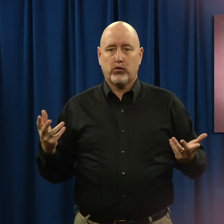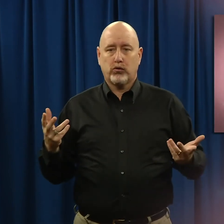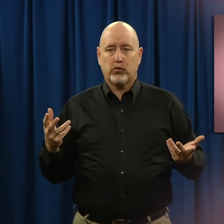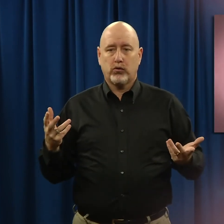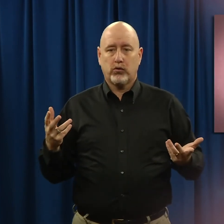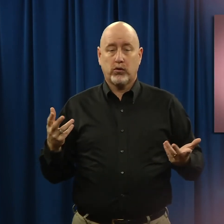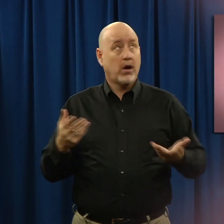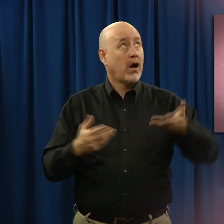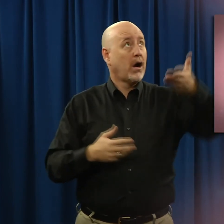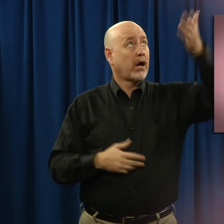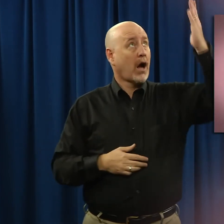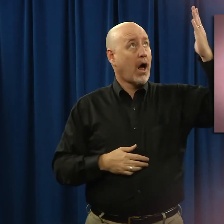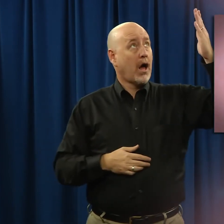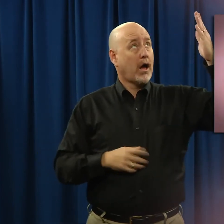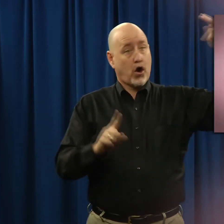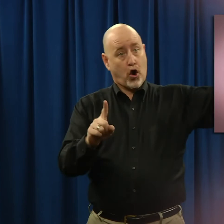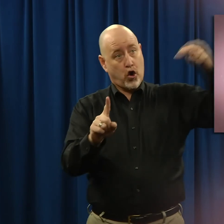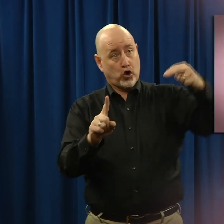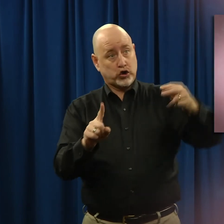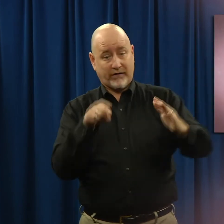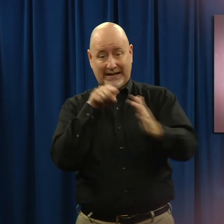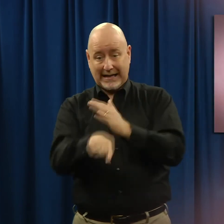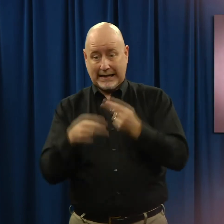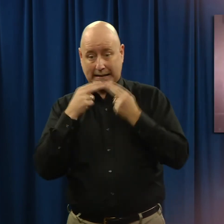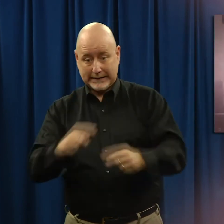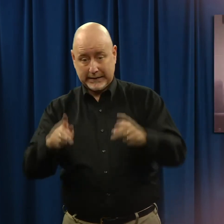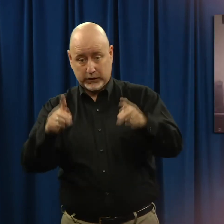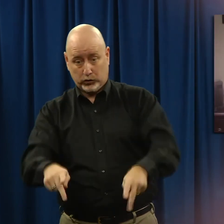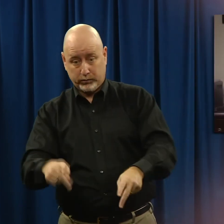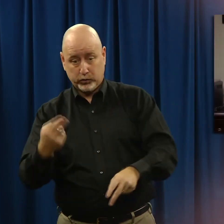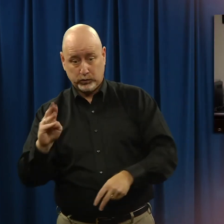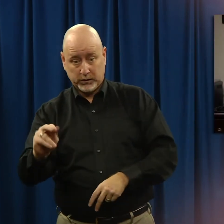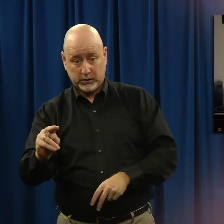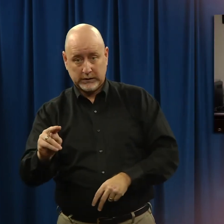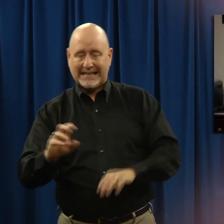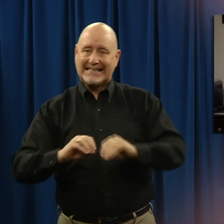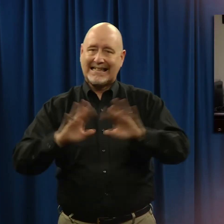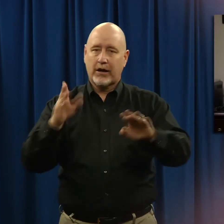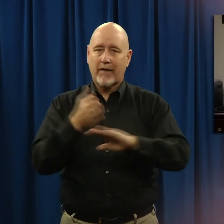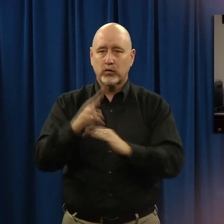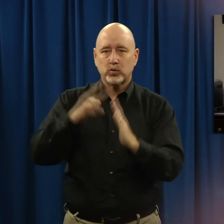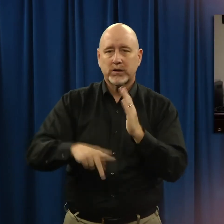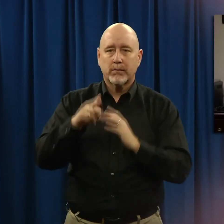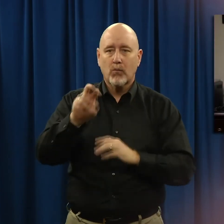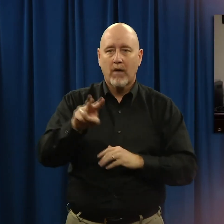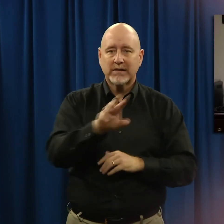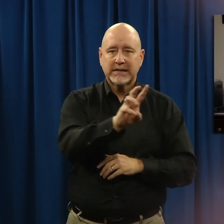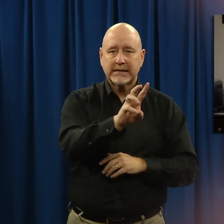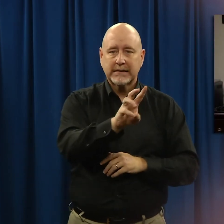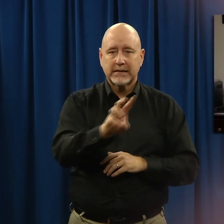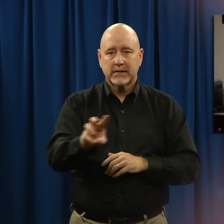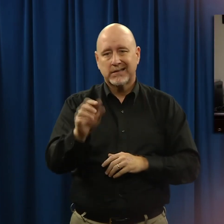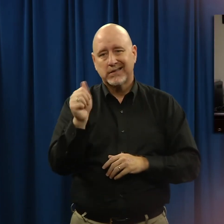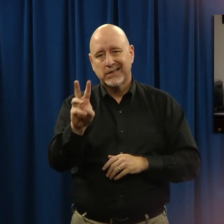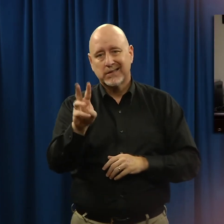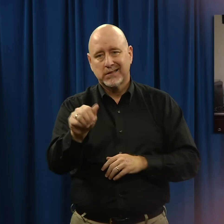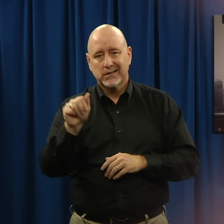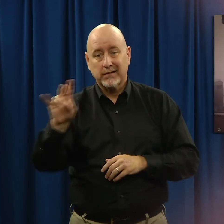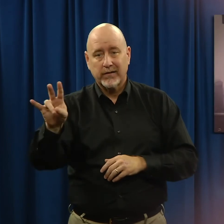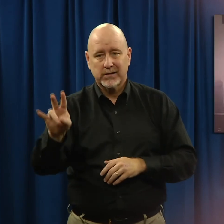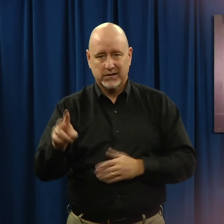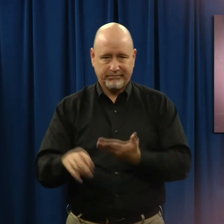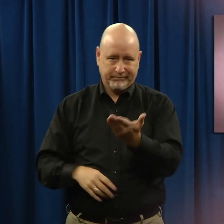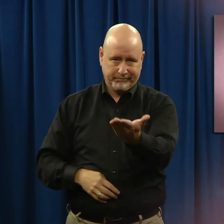Now, where God stands on the issue of killing an innocent human becomes quite clear to us when we read Proverbs 6, verses 16 and